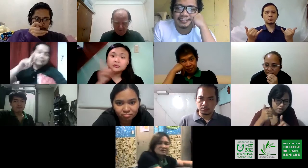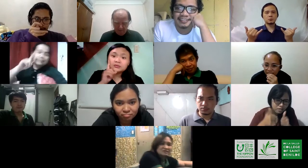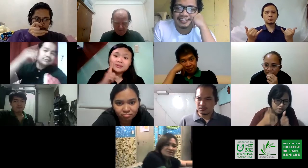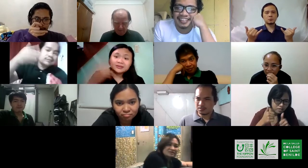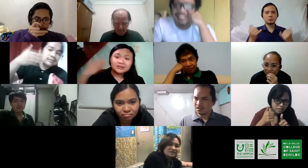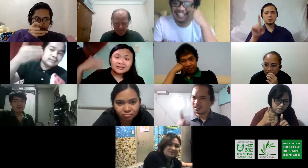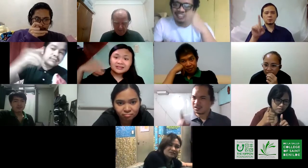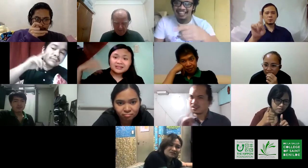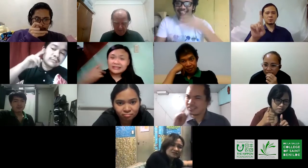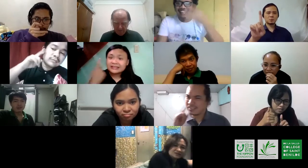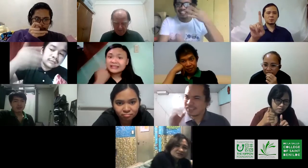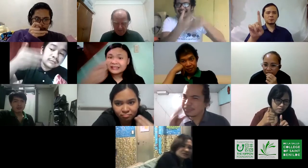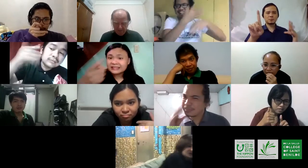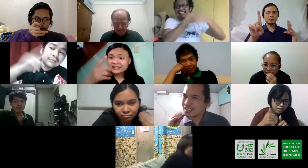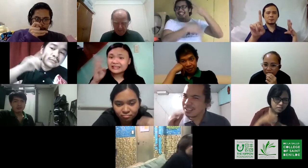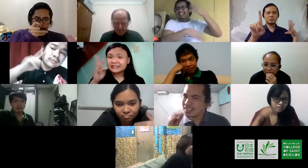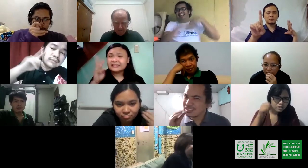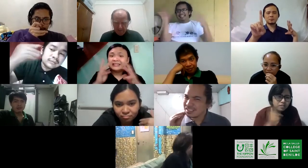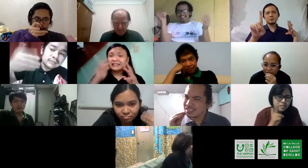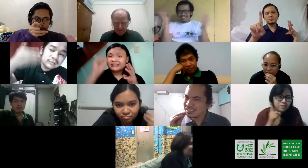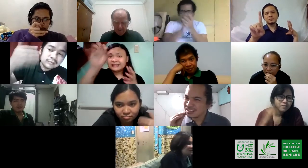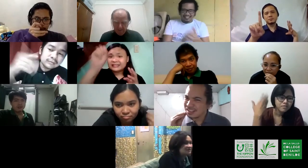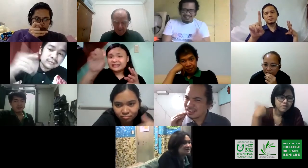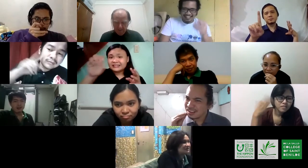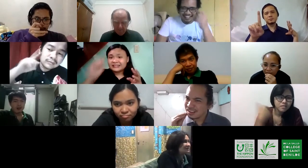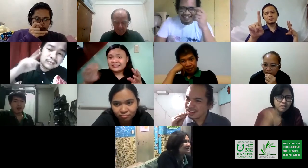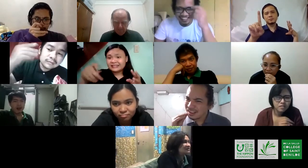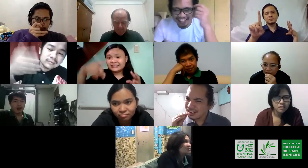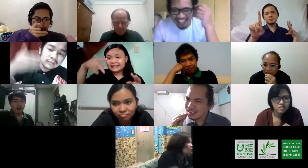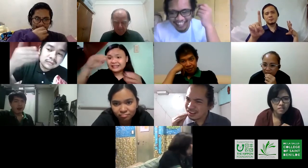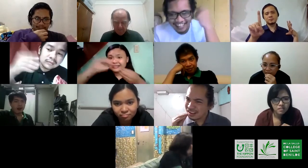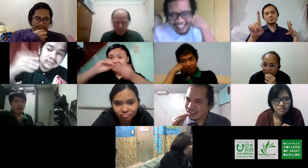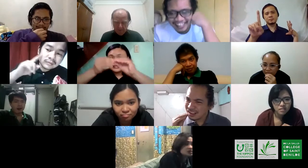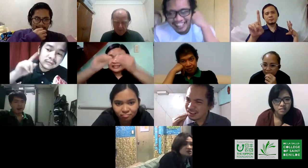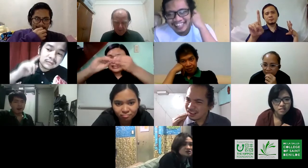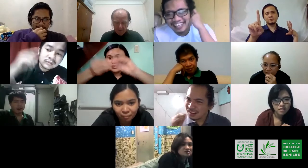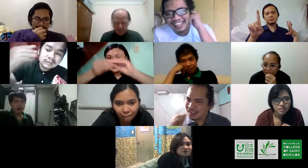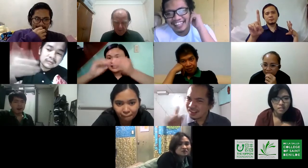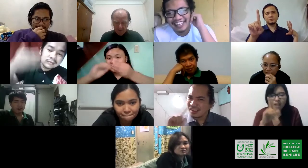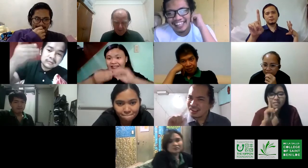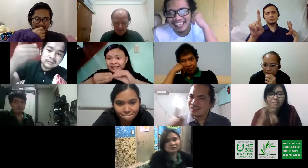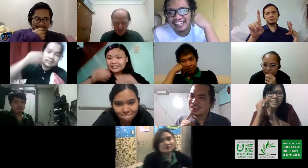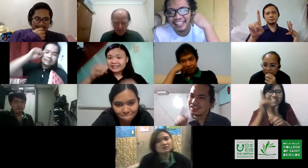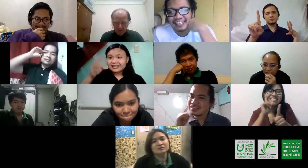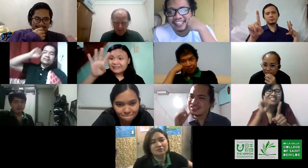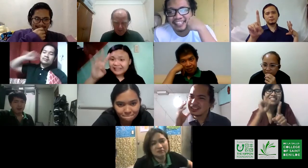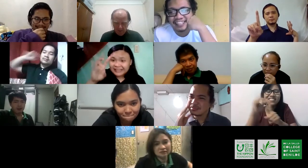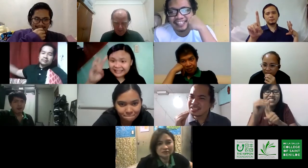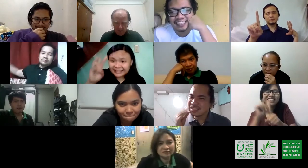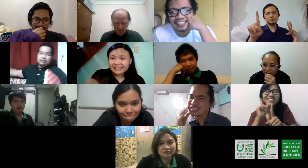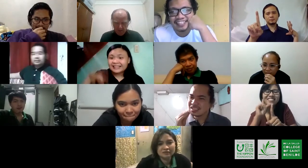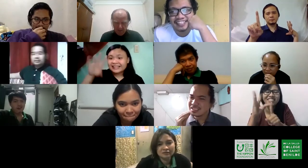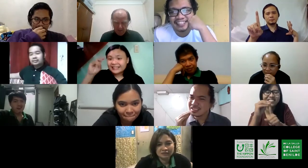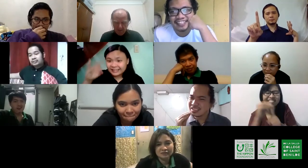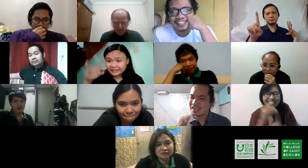hold on. So,